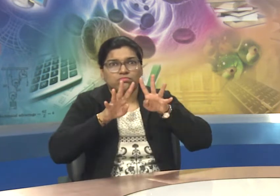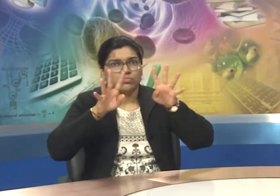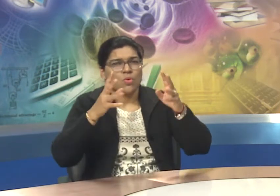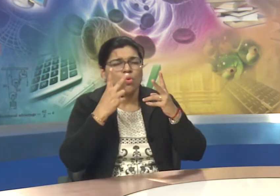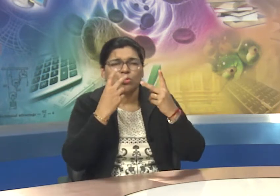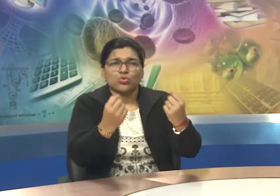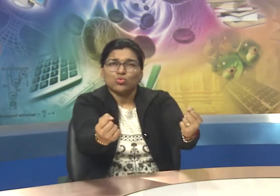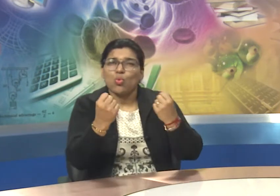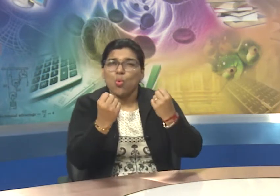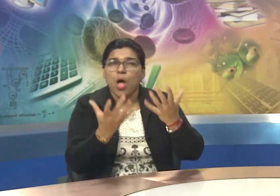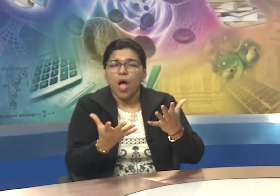the number of roots